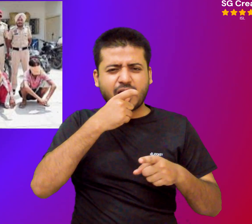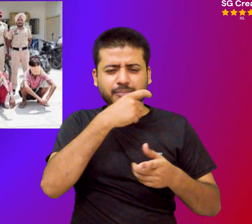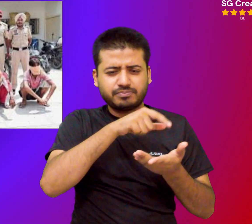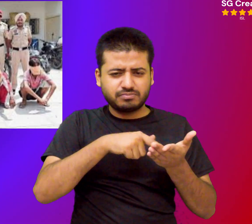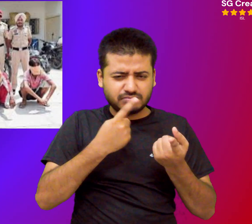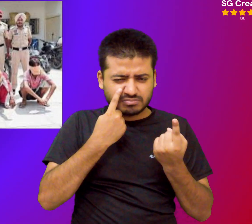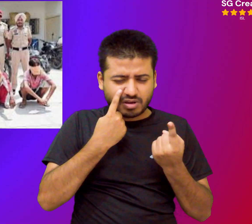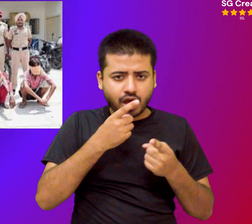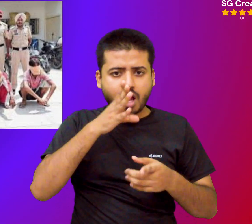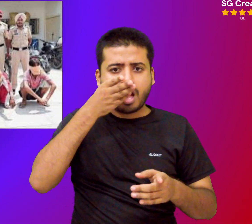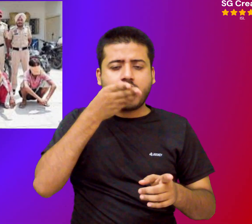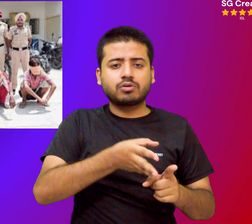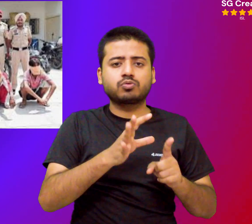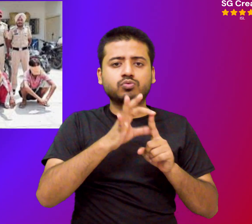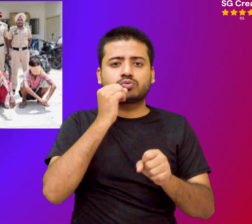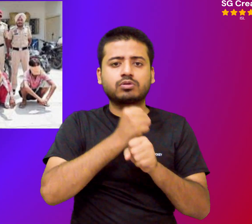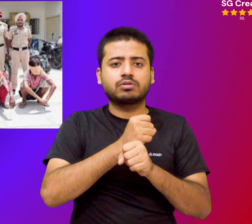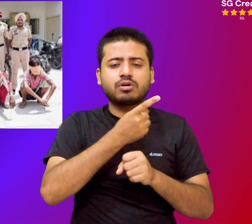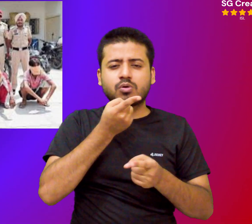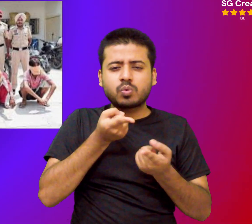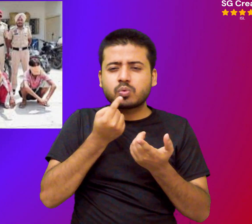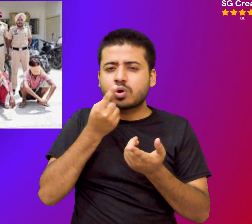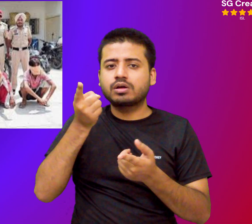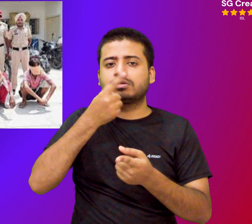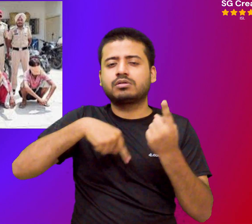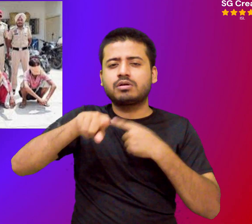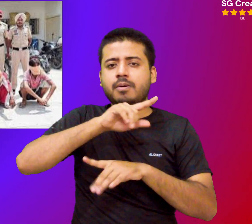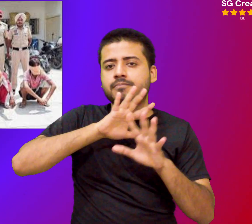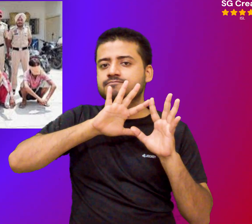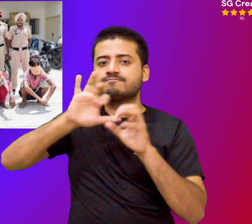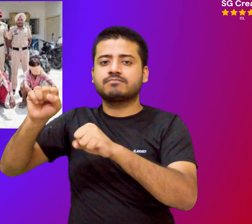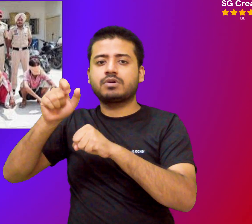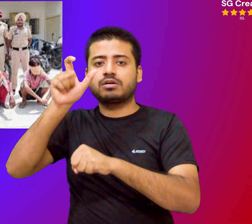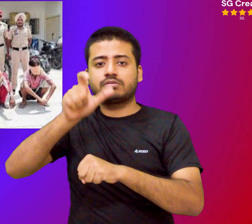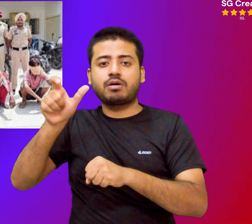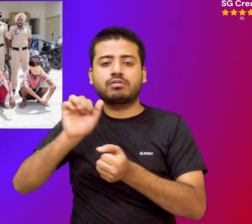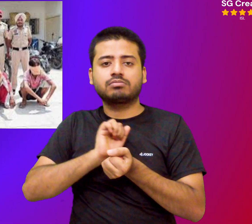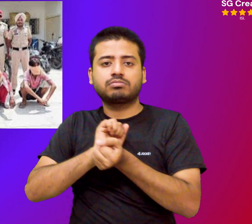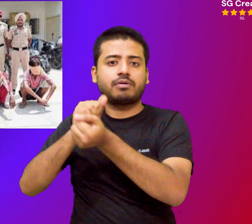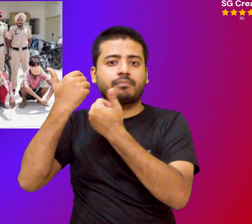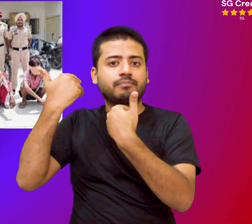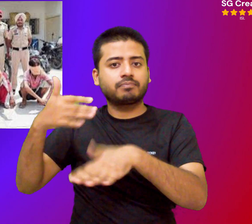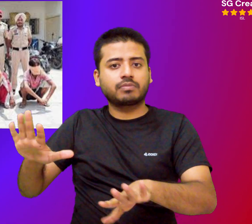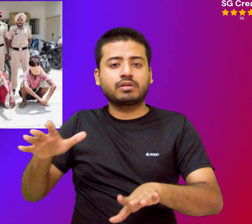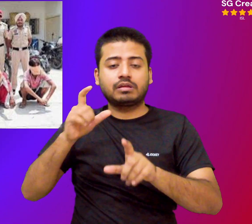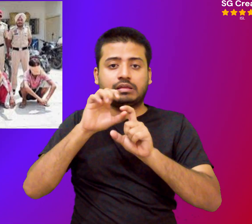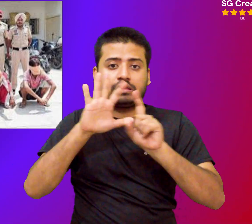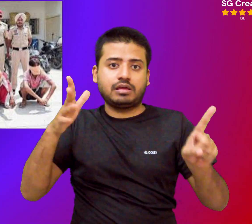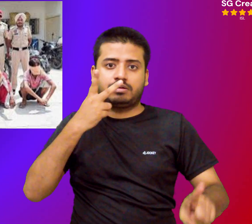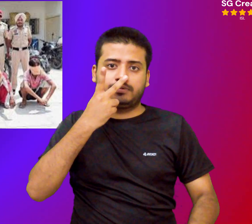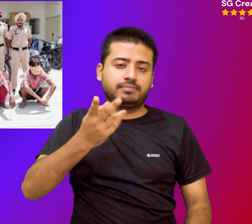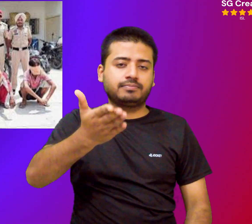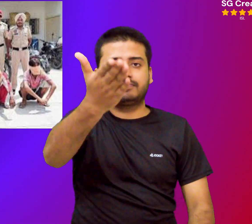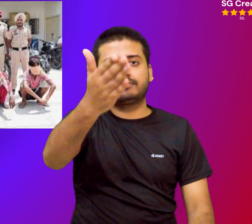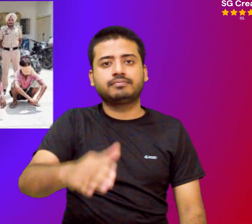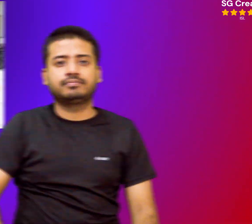factory's products. Initially, officials indicated the head was not for food production but allegedly for workers'